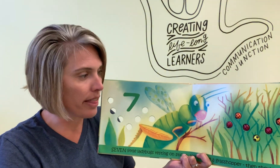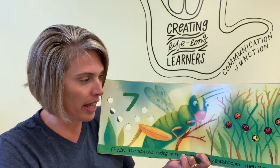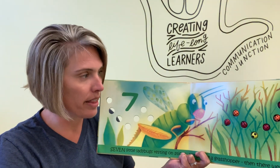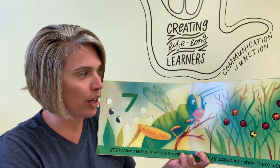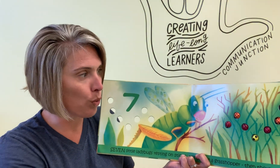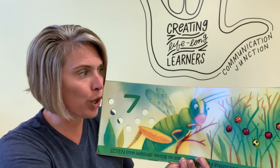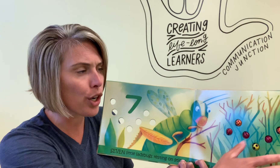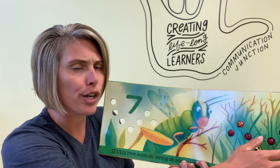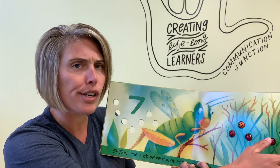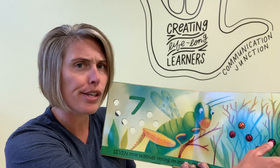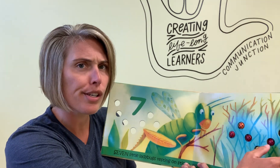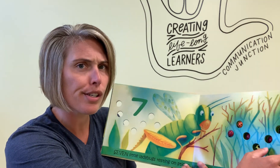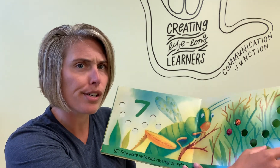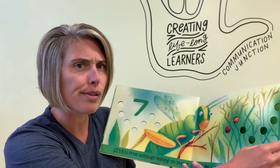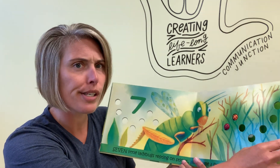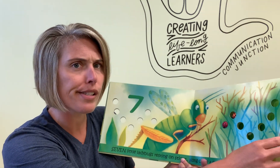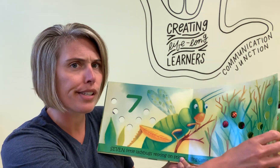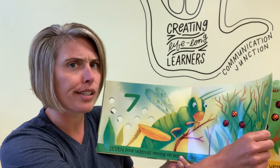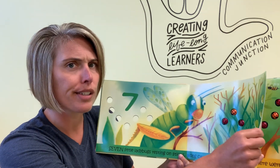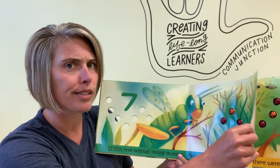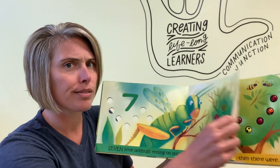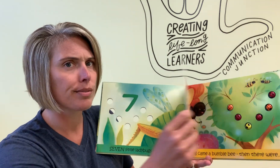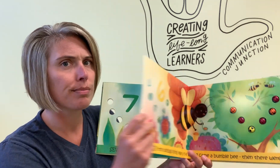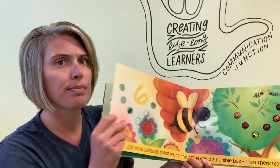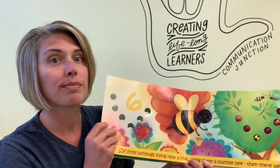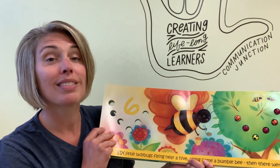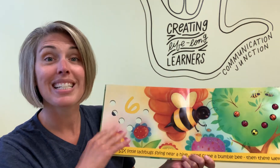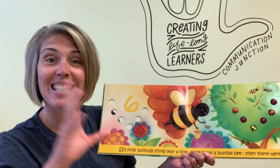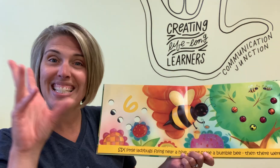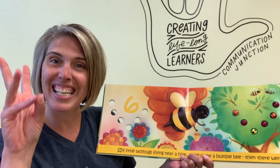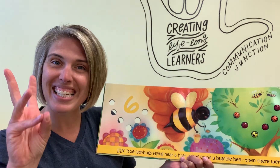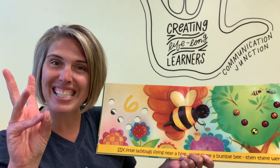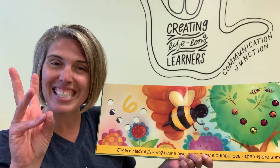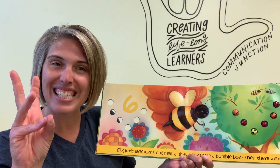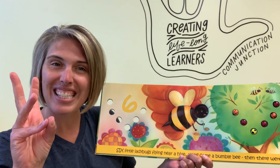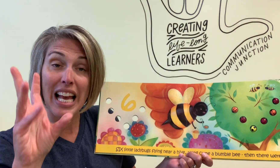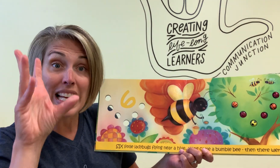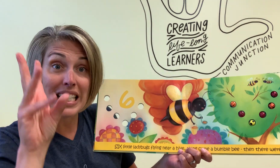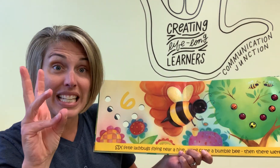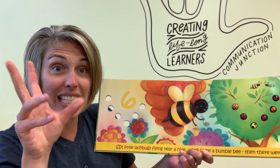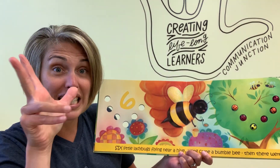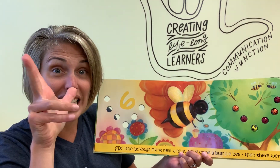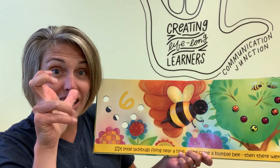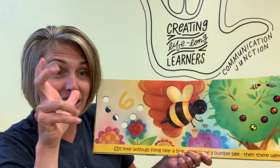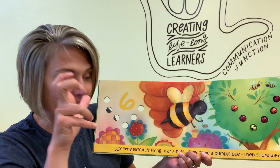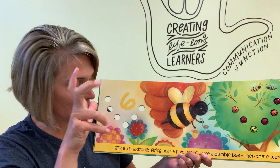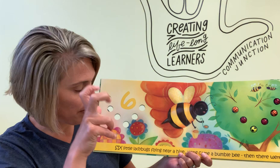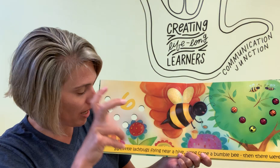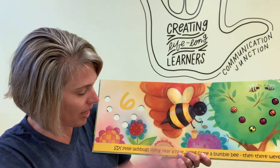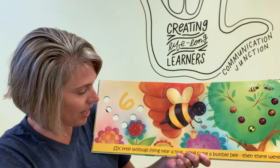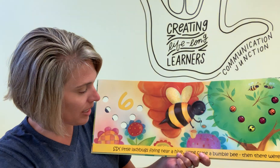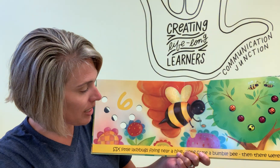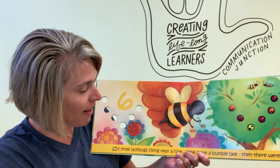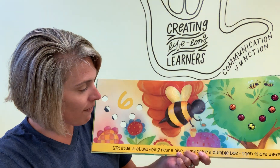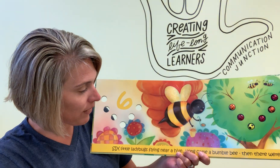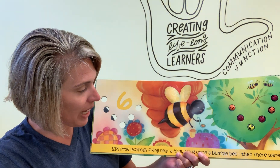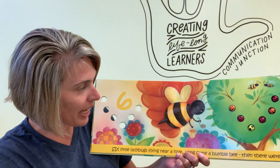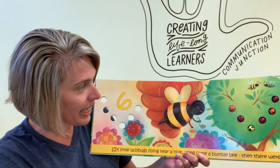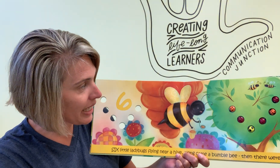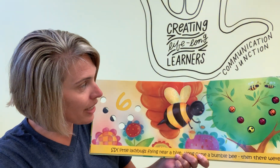then there were, what do you think? 6 little ladybugs flying near